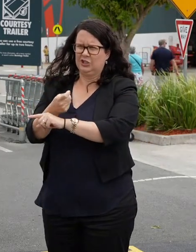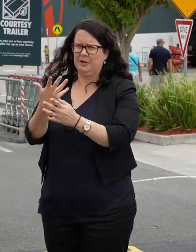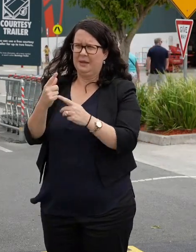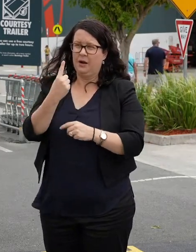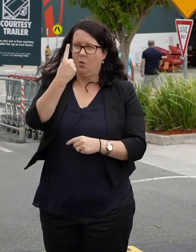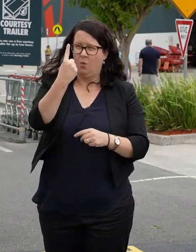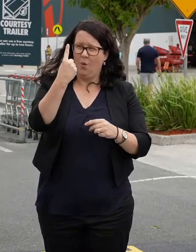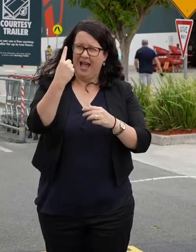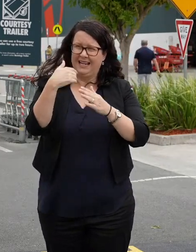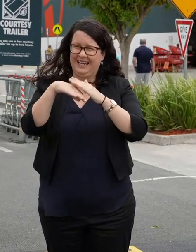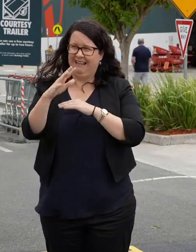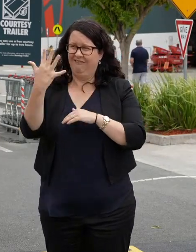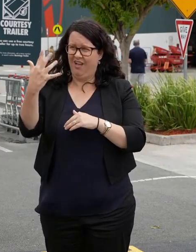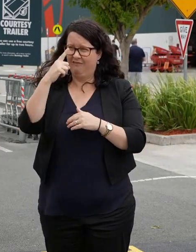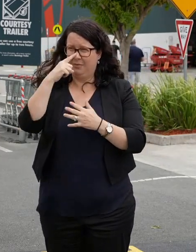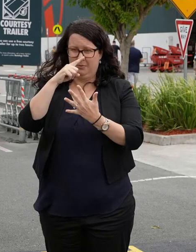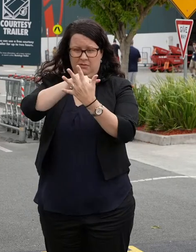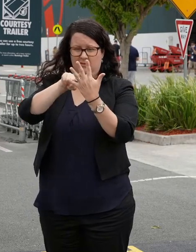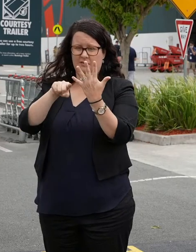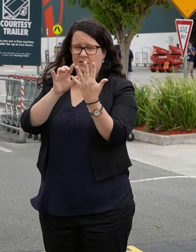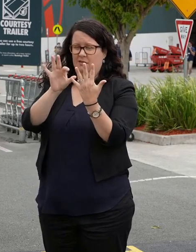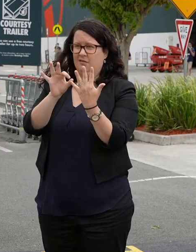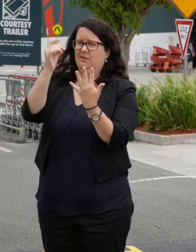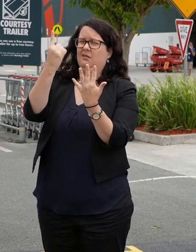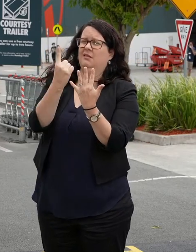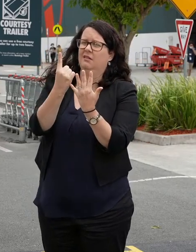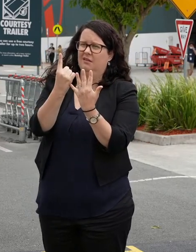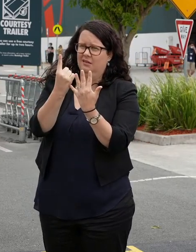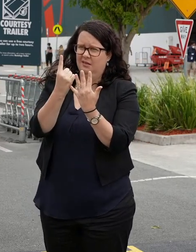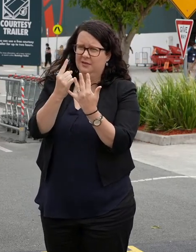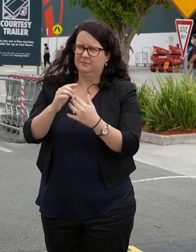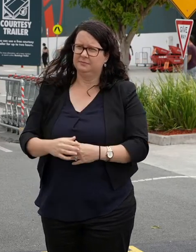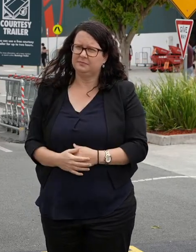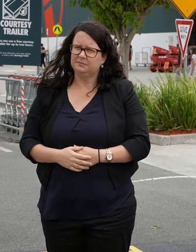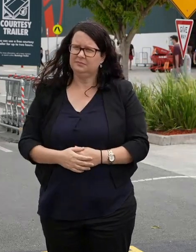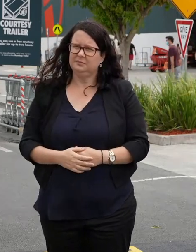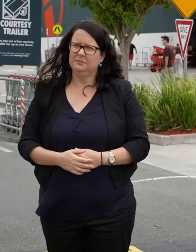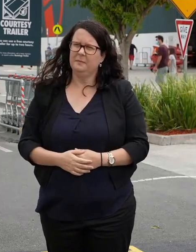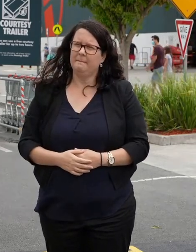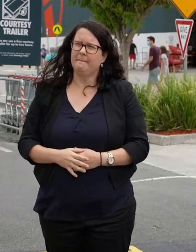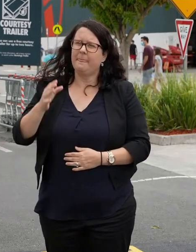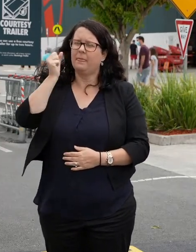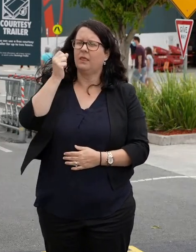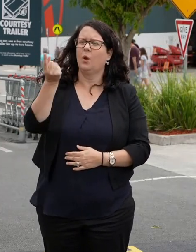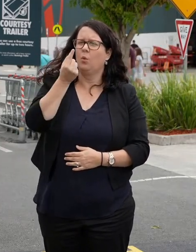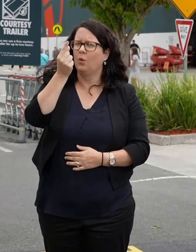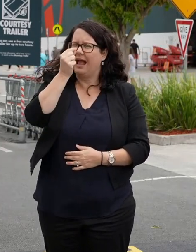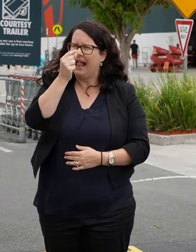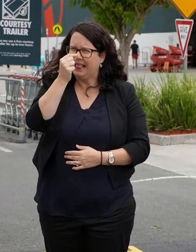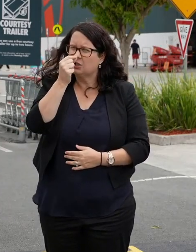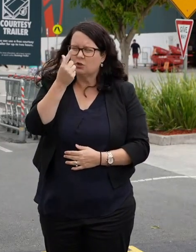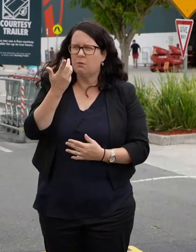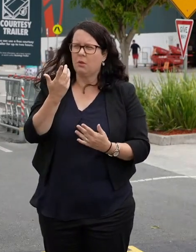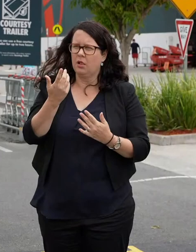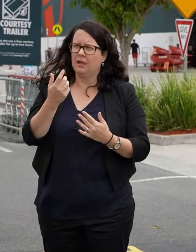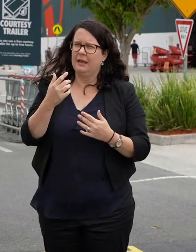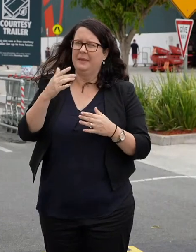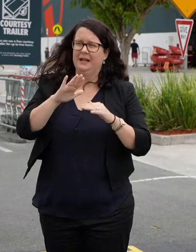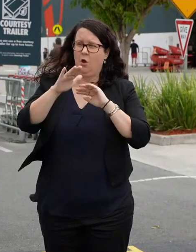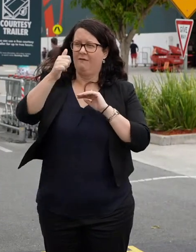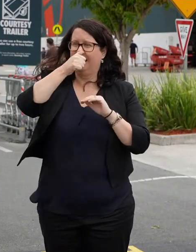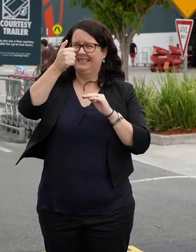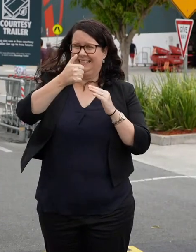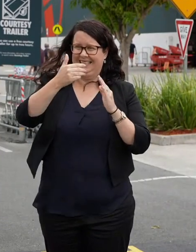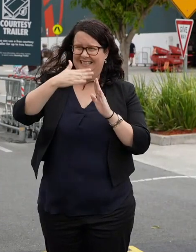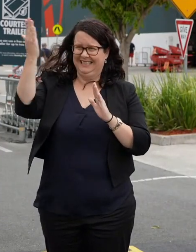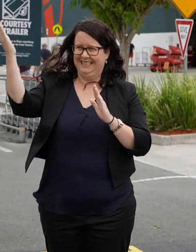1 in 5 adults or people from 12 or so, remembering the eligible group as far as these statistics are 16.